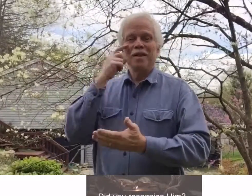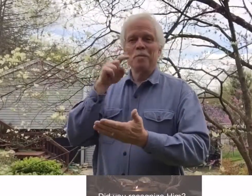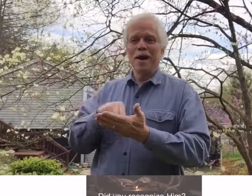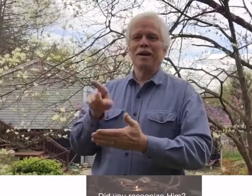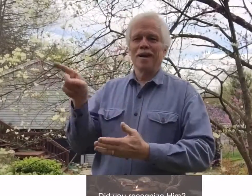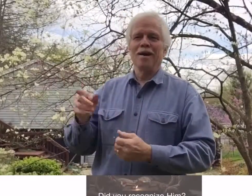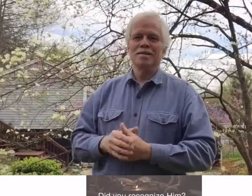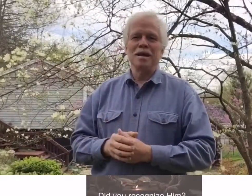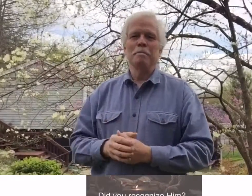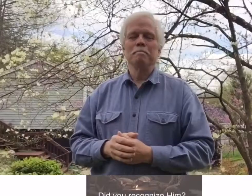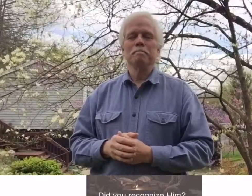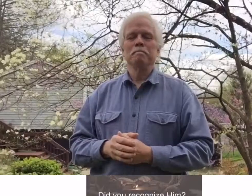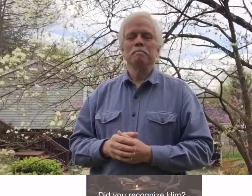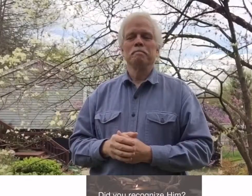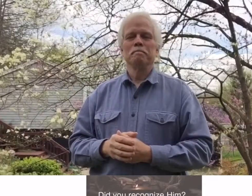They recognized him.